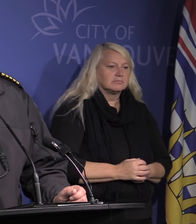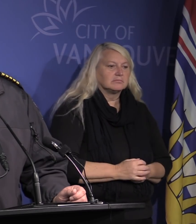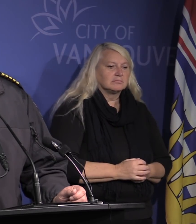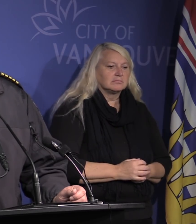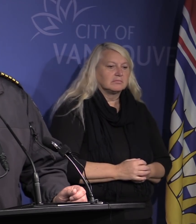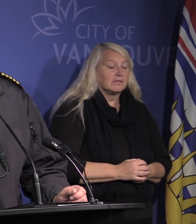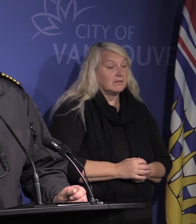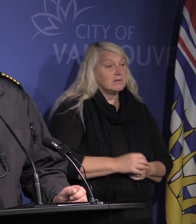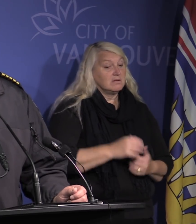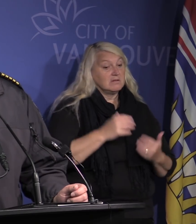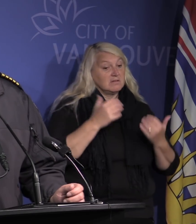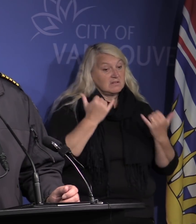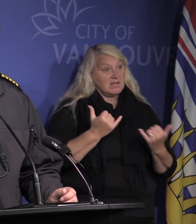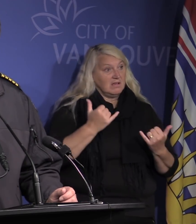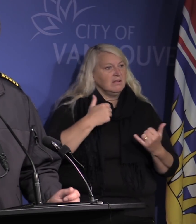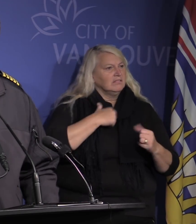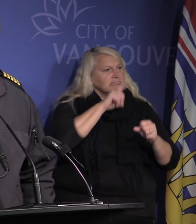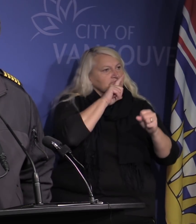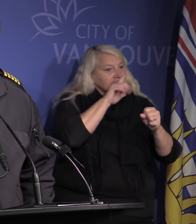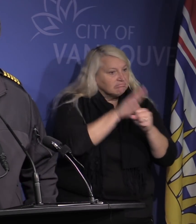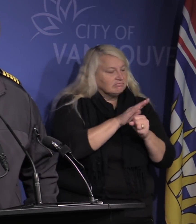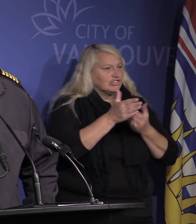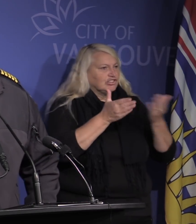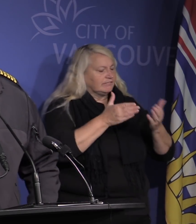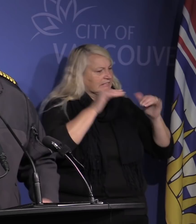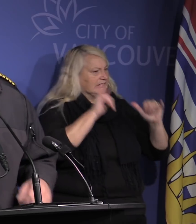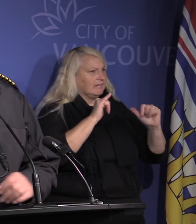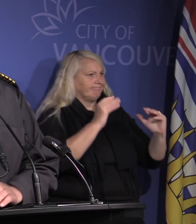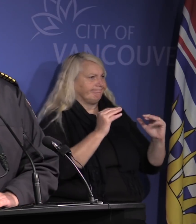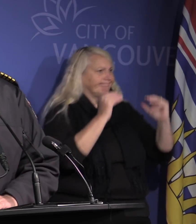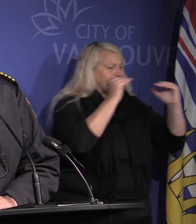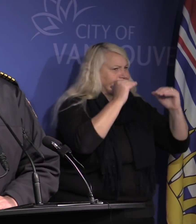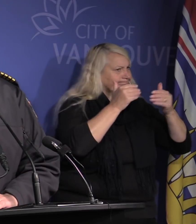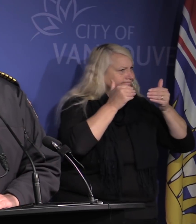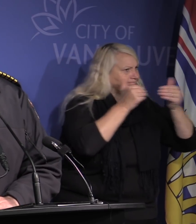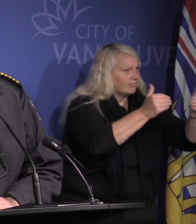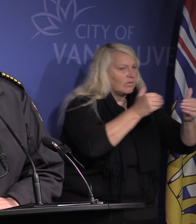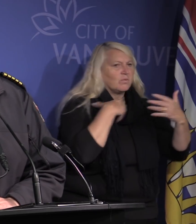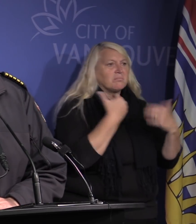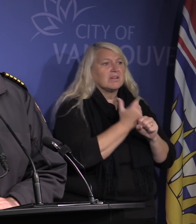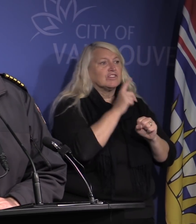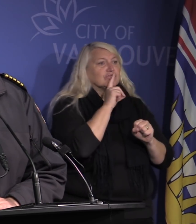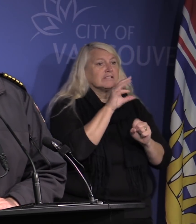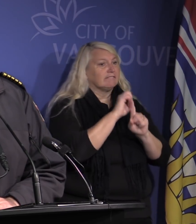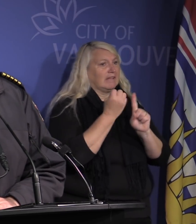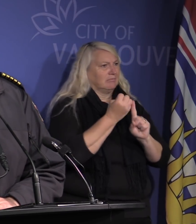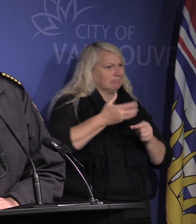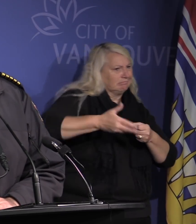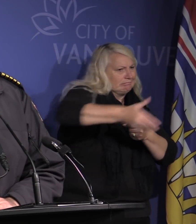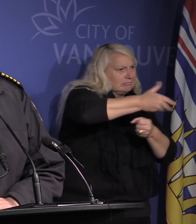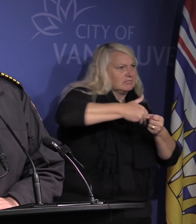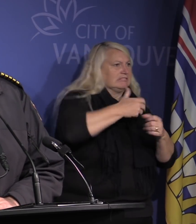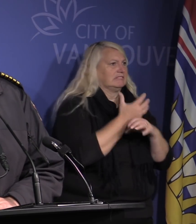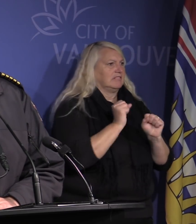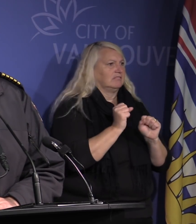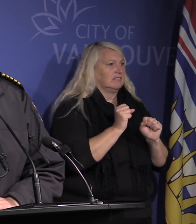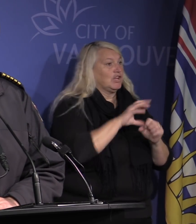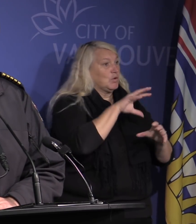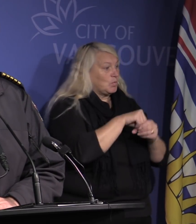We're committed to maintaining services, and we want to ensure a safe environment for everyone, including our most